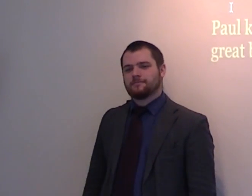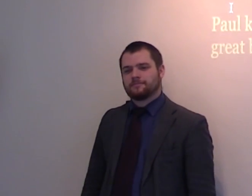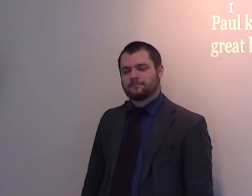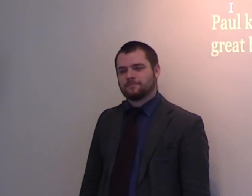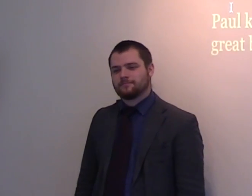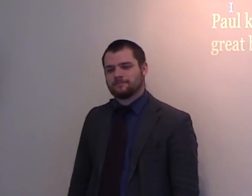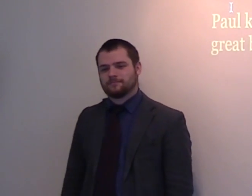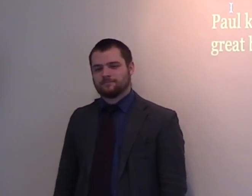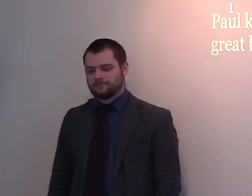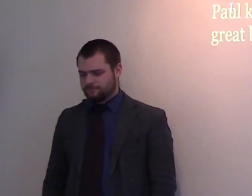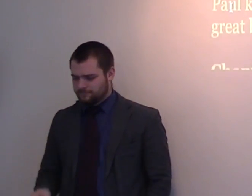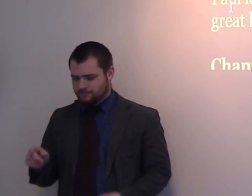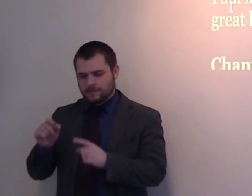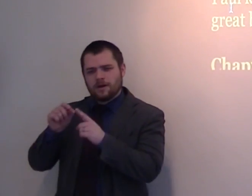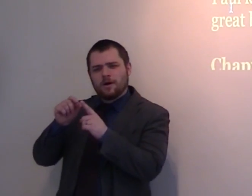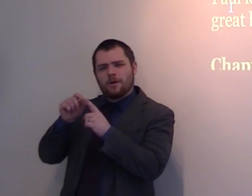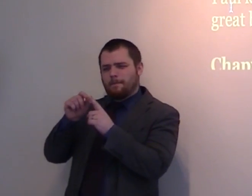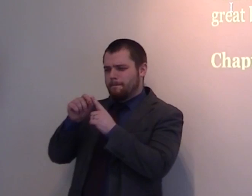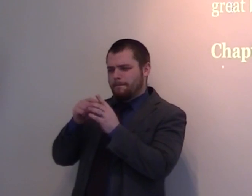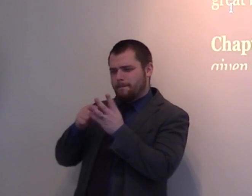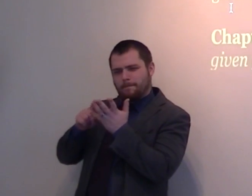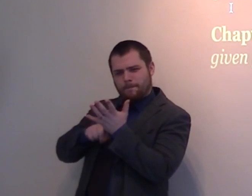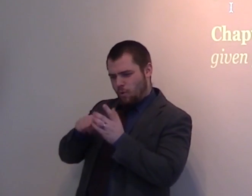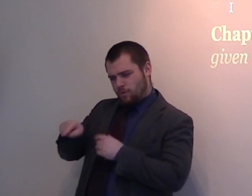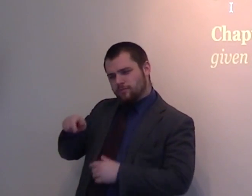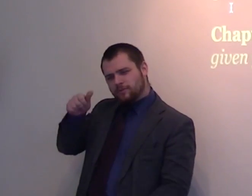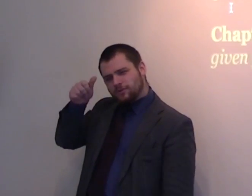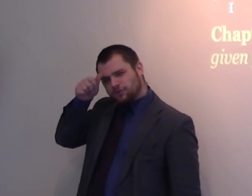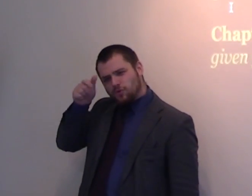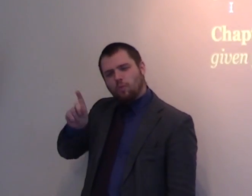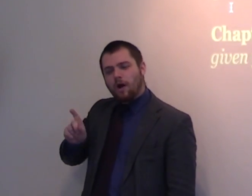Paul knew that suffering for Christ is a great blessing.